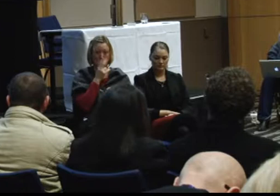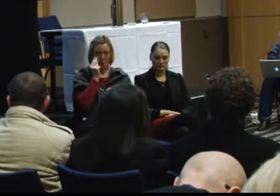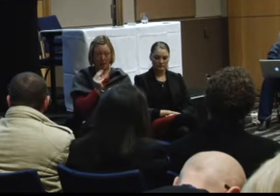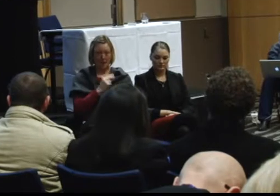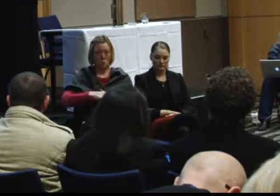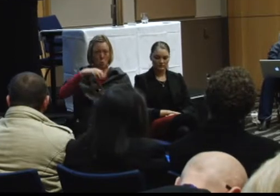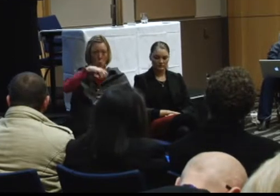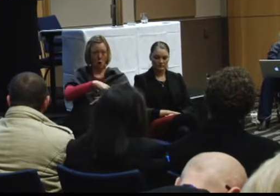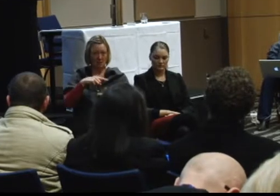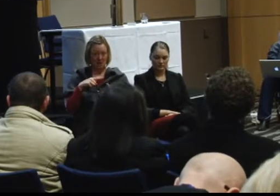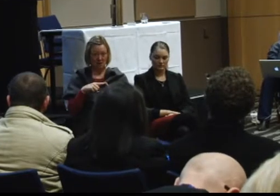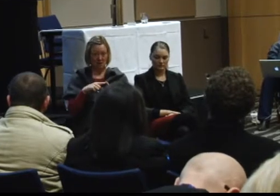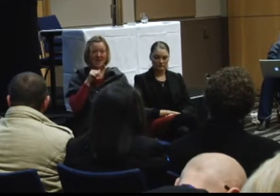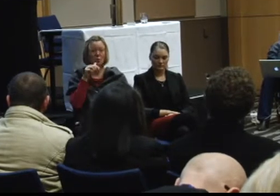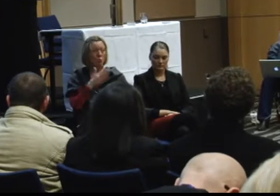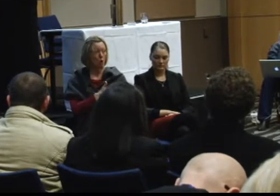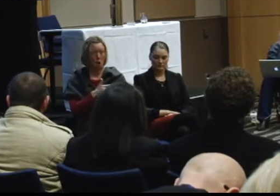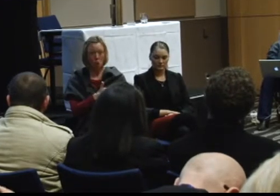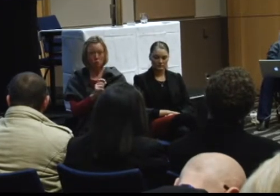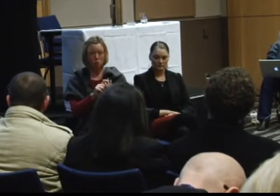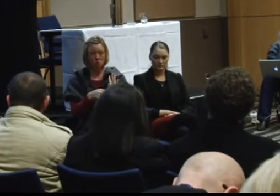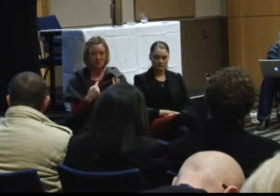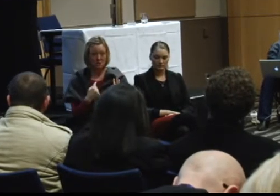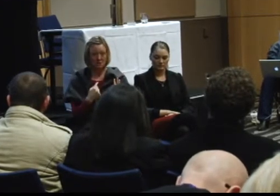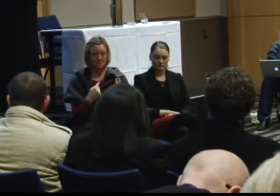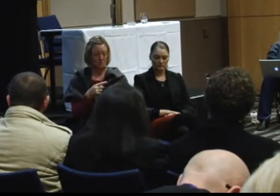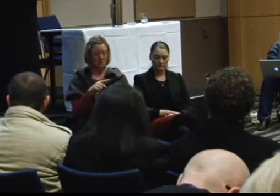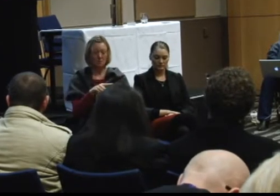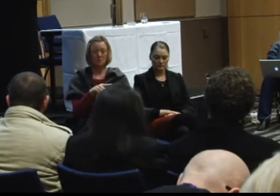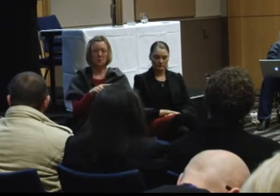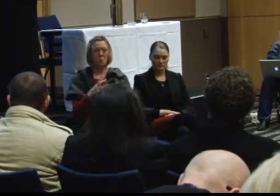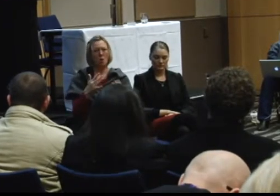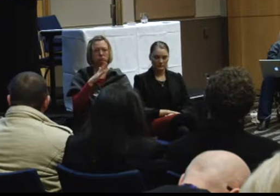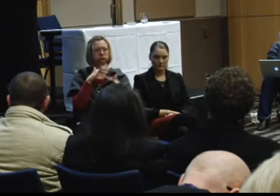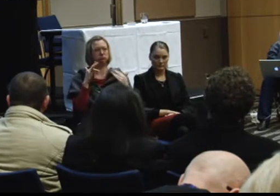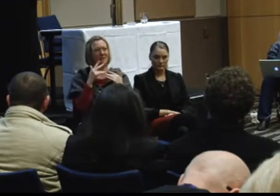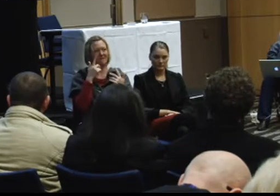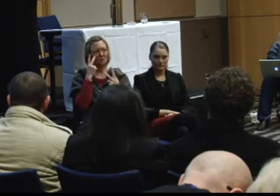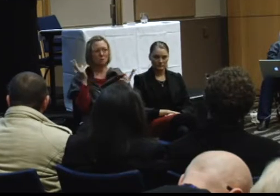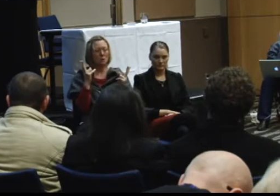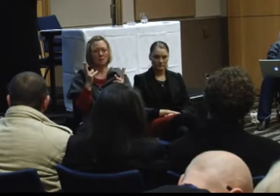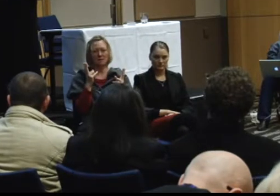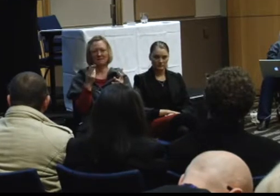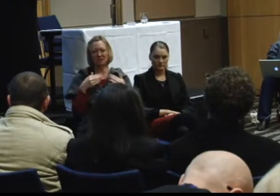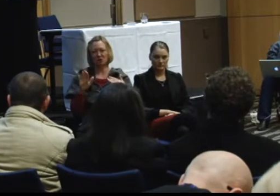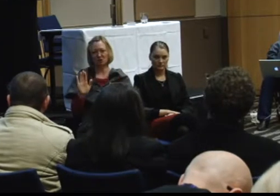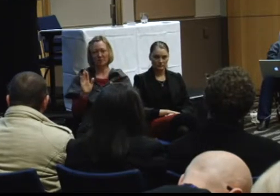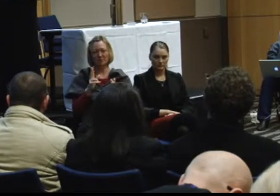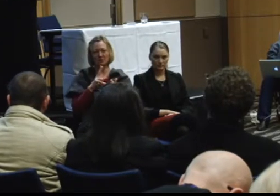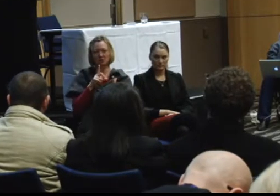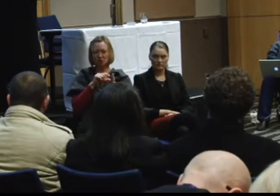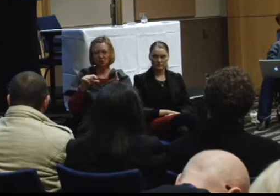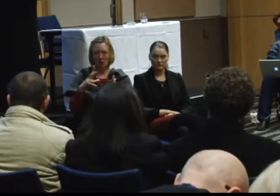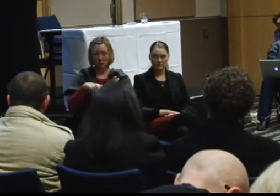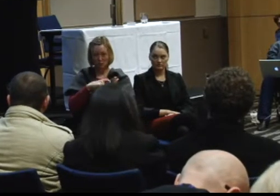your organization. If you're working on a project or in a milieu in the digital citizenship, digital literacy area, please tell us a